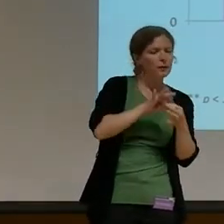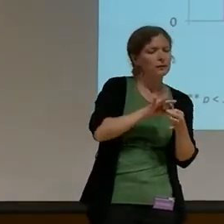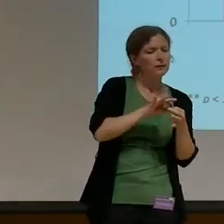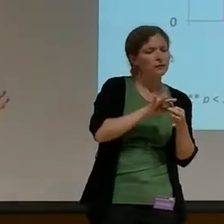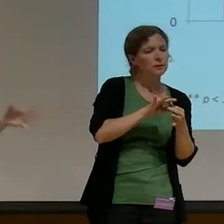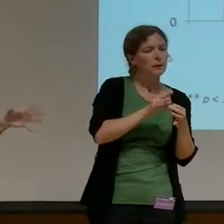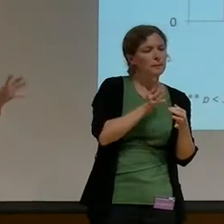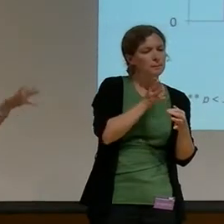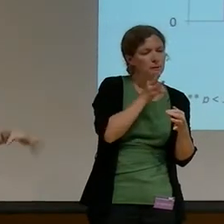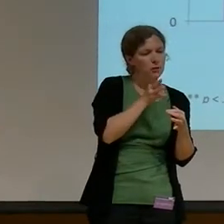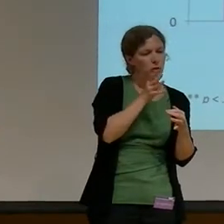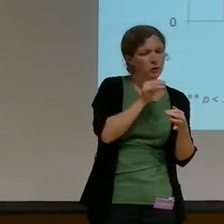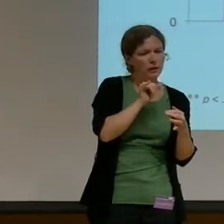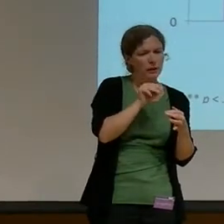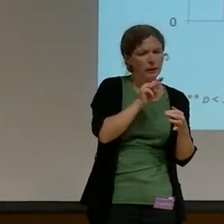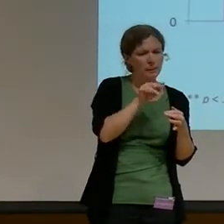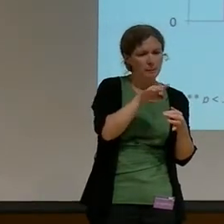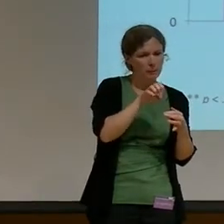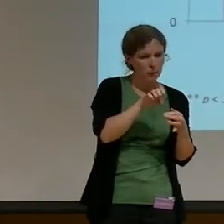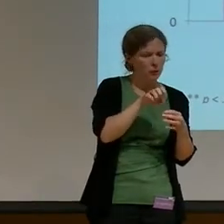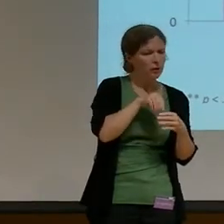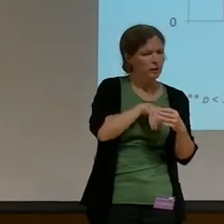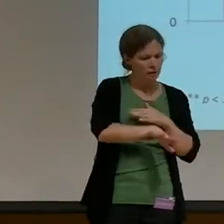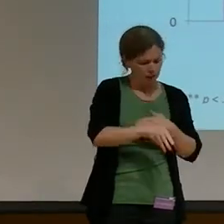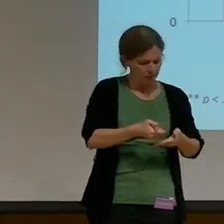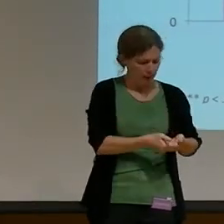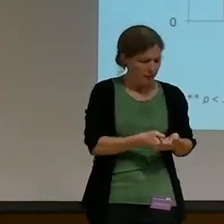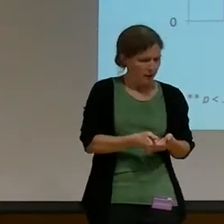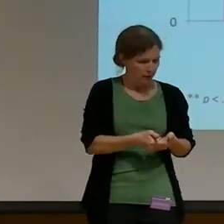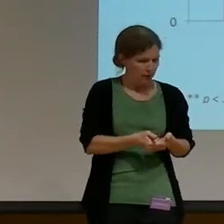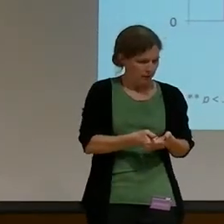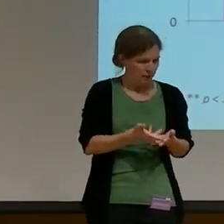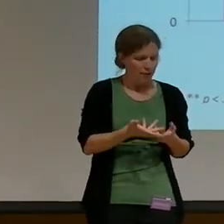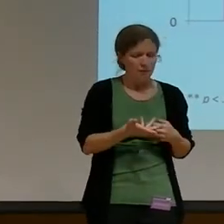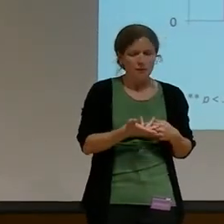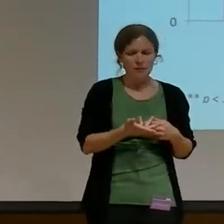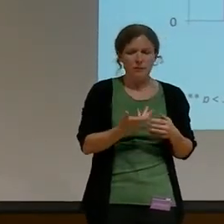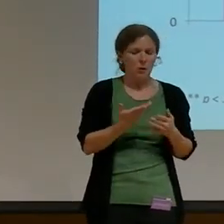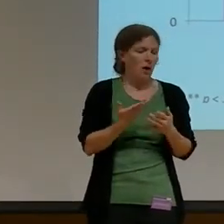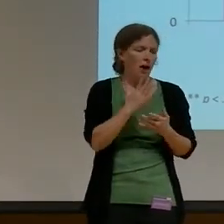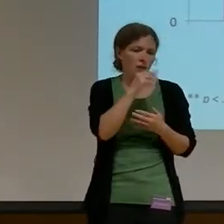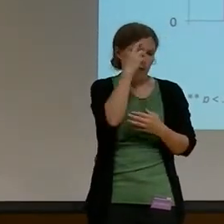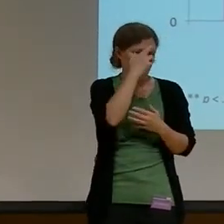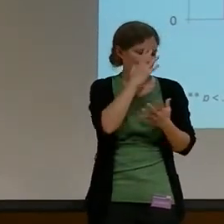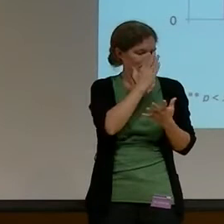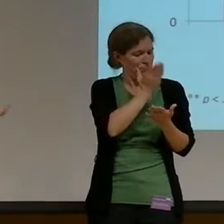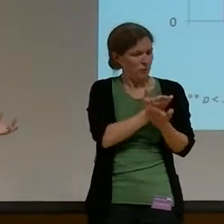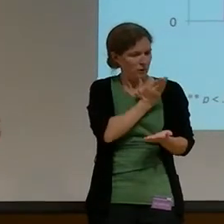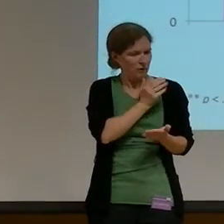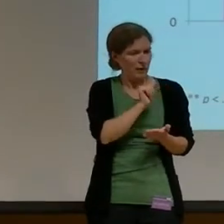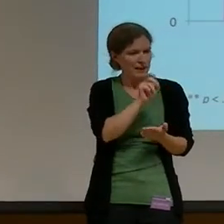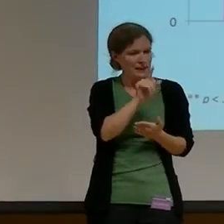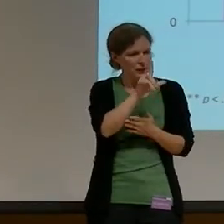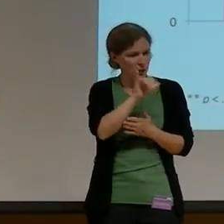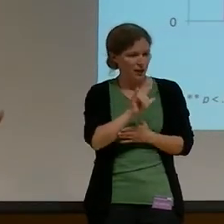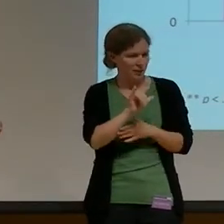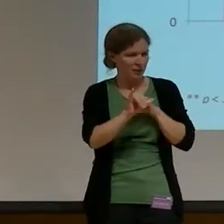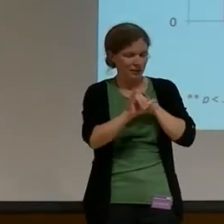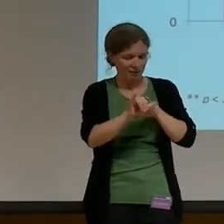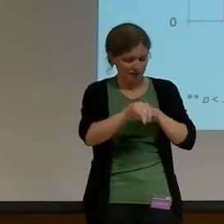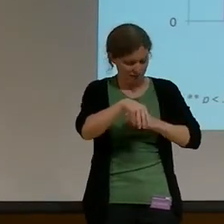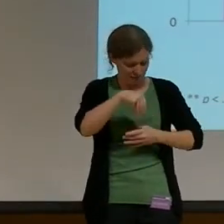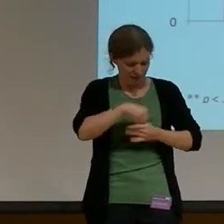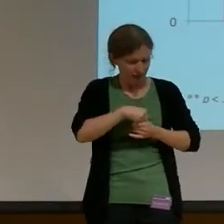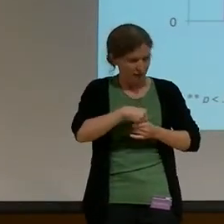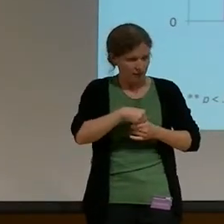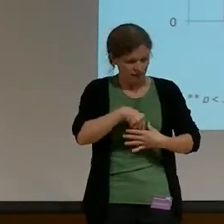immune hypotheses and how this influences prenatal environment. So basically, just another indicator that asexuality is something that develops, you know, in